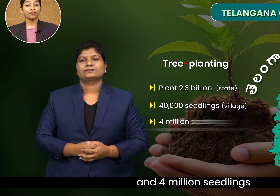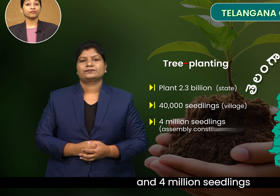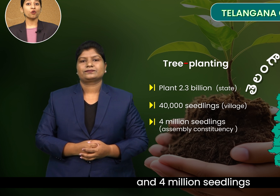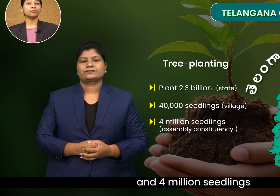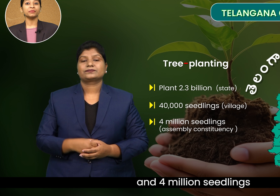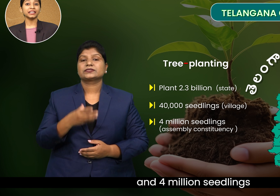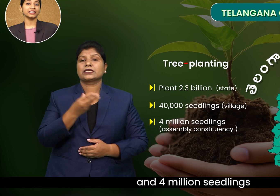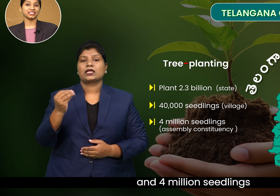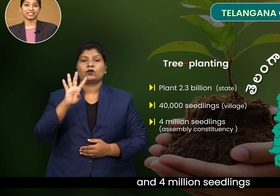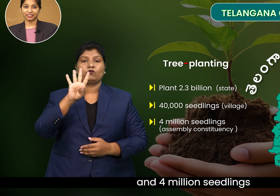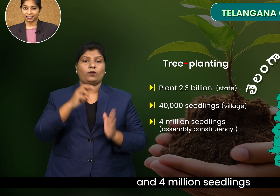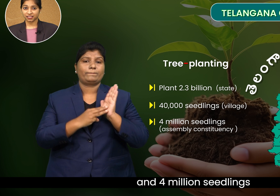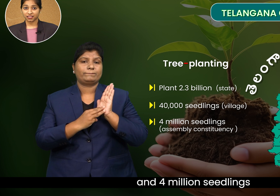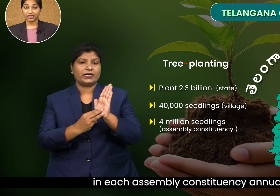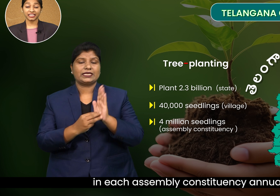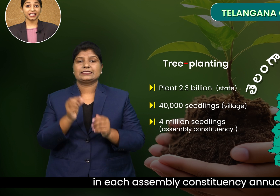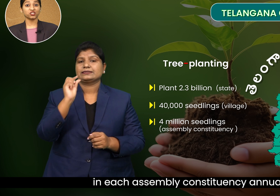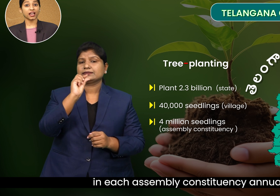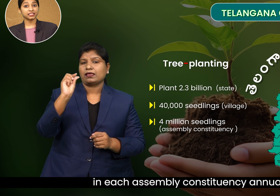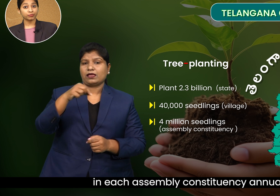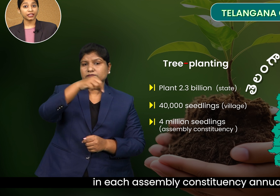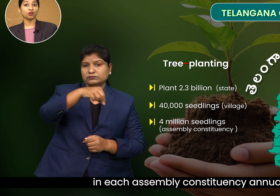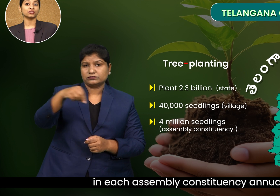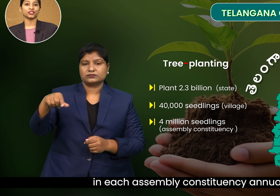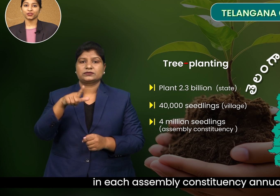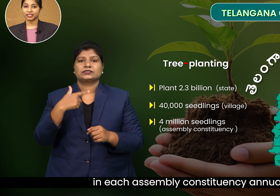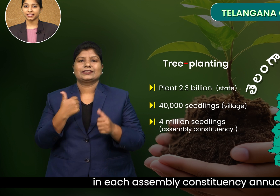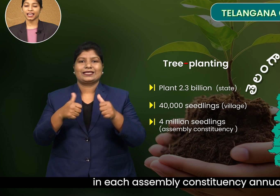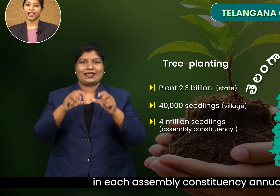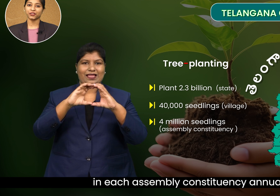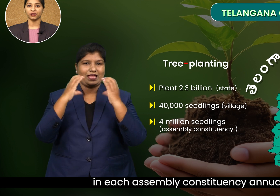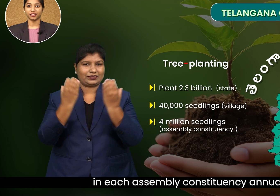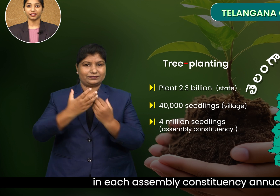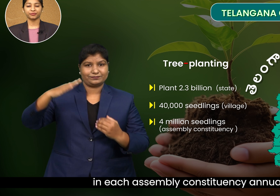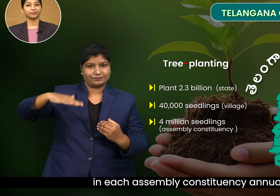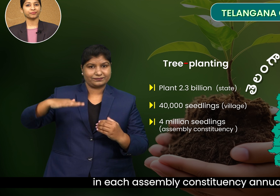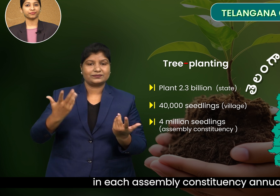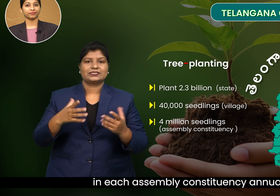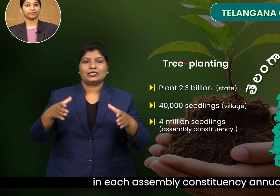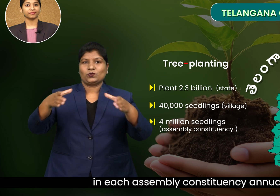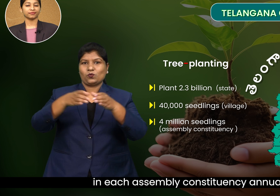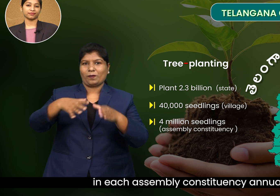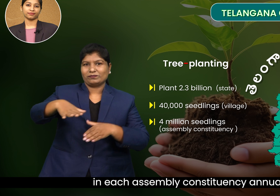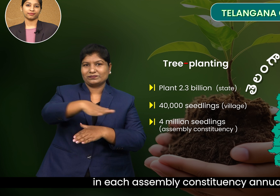and 4 million seedlings in each assembly constituency annually.